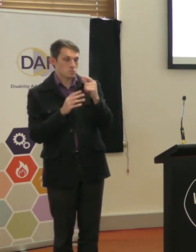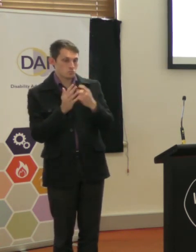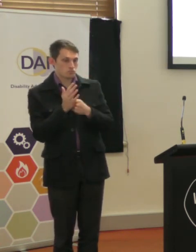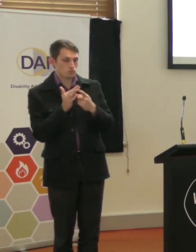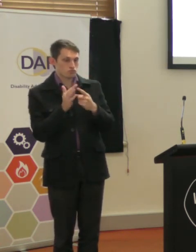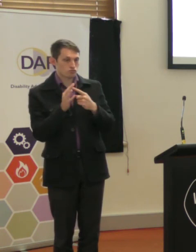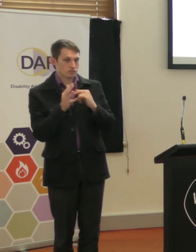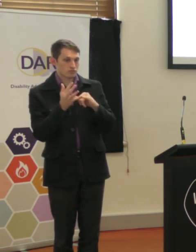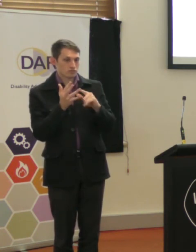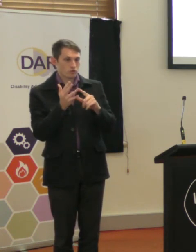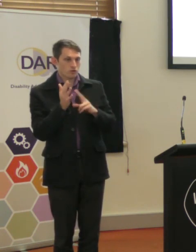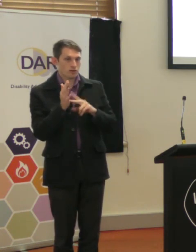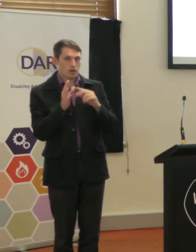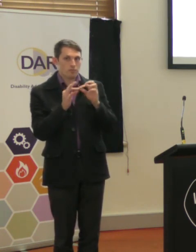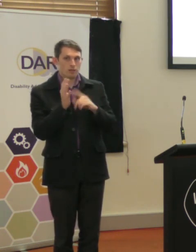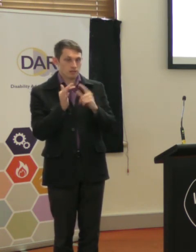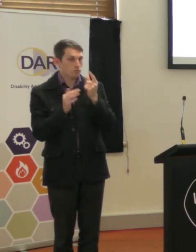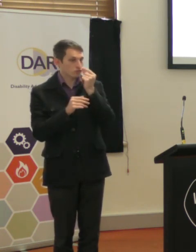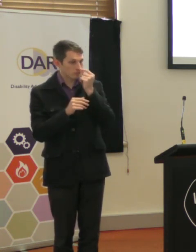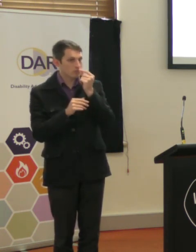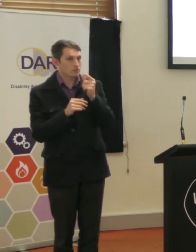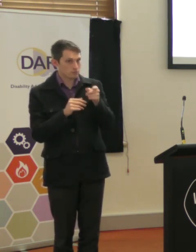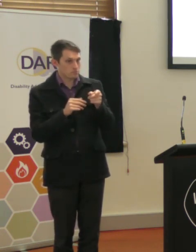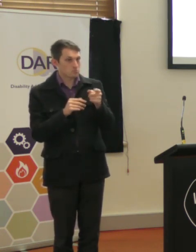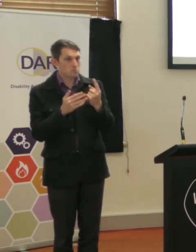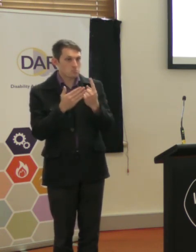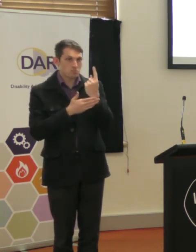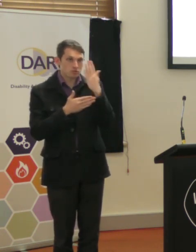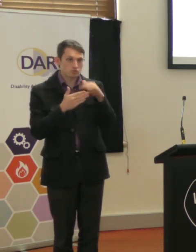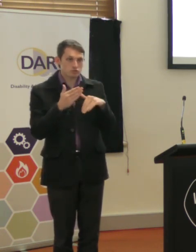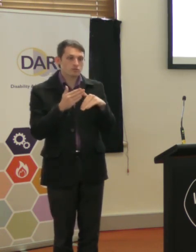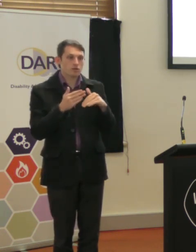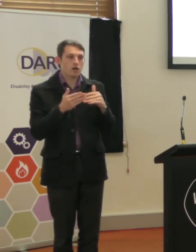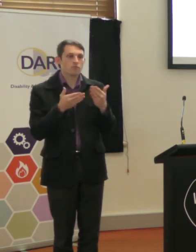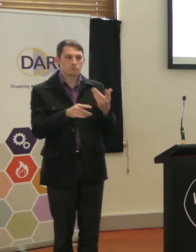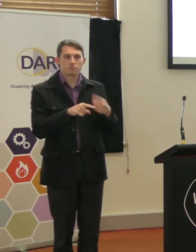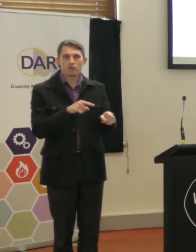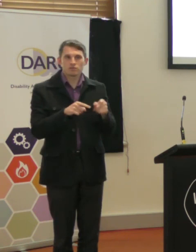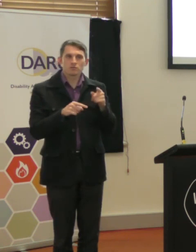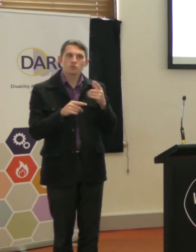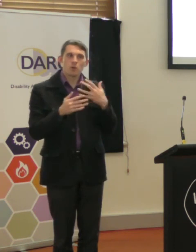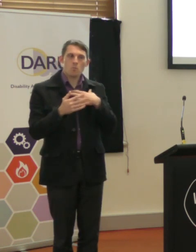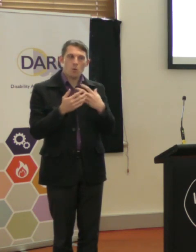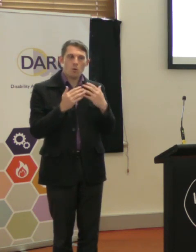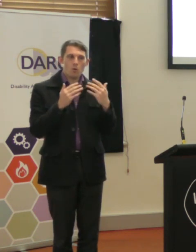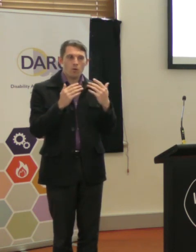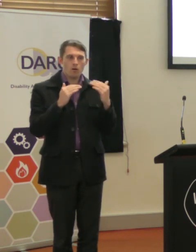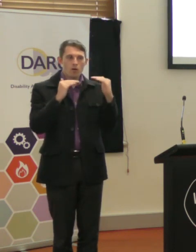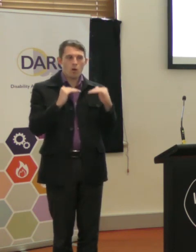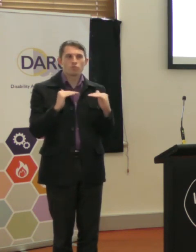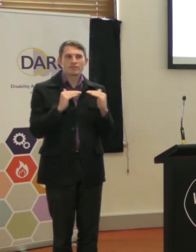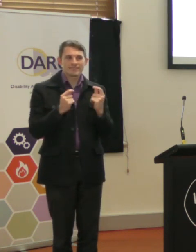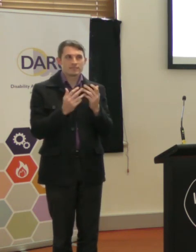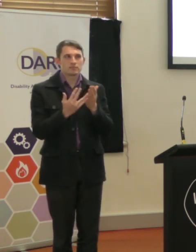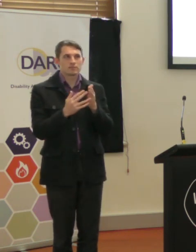redress. So it's a much lower bar to jump over, and while